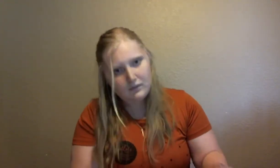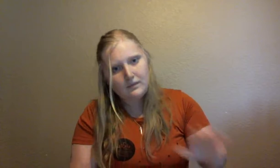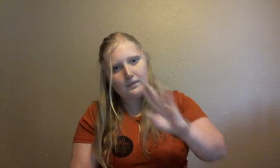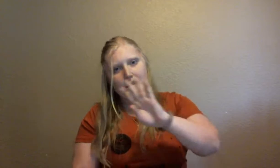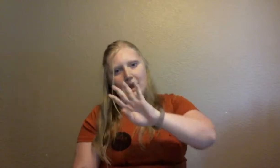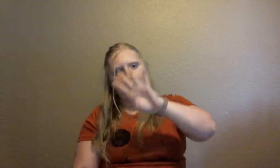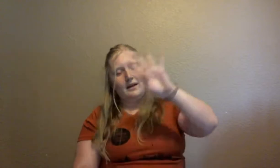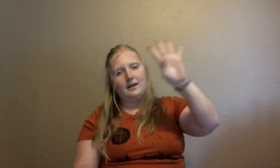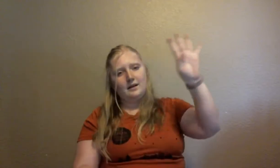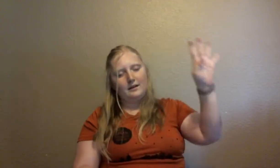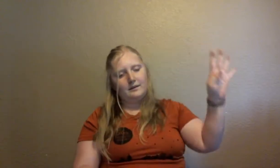like,